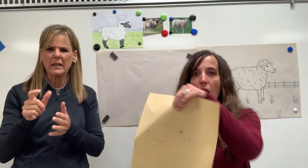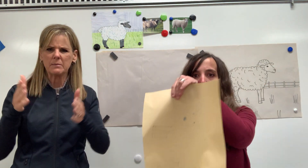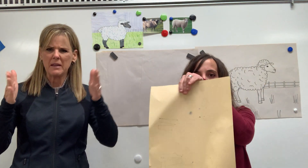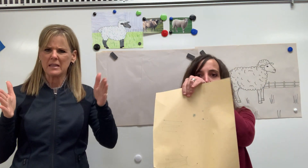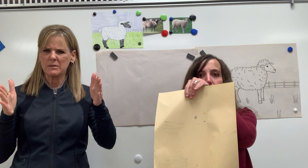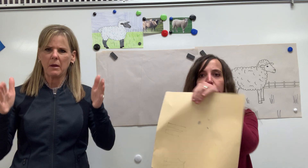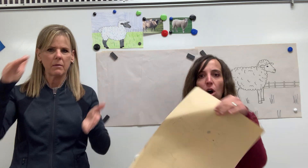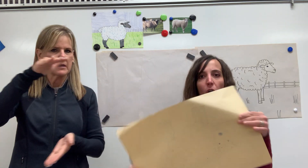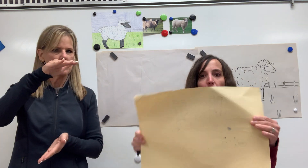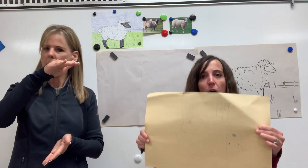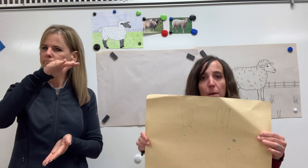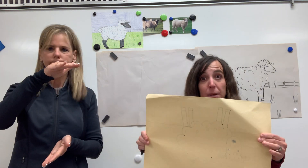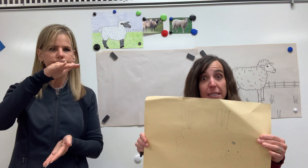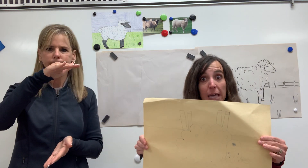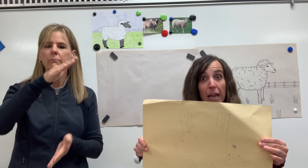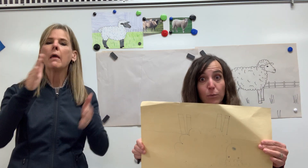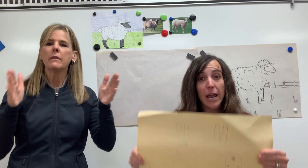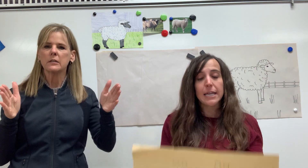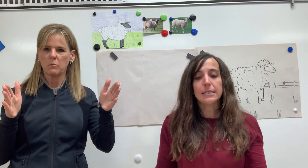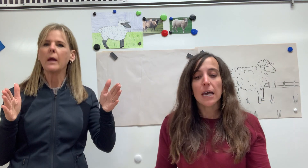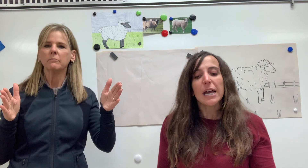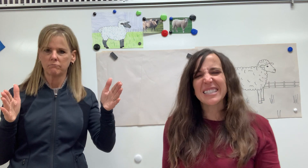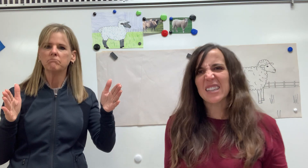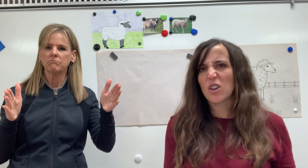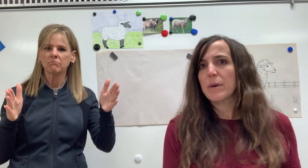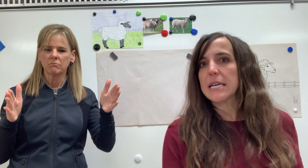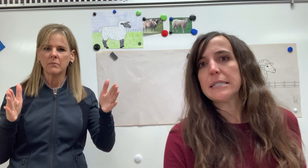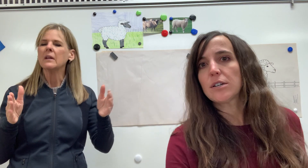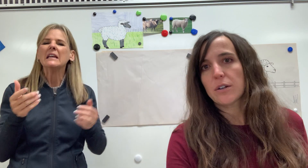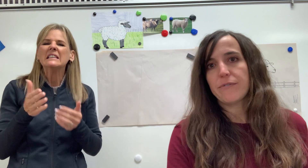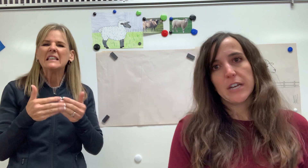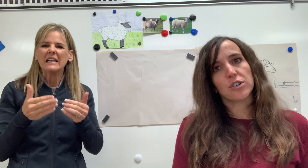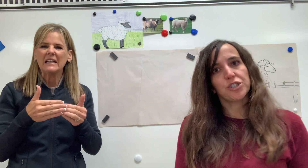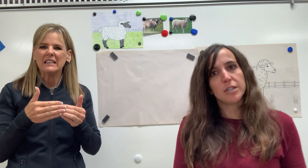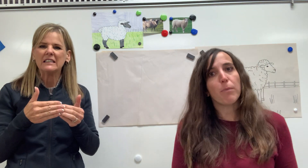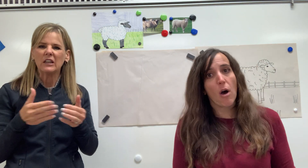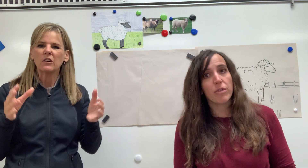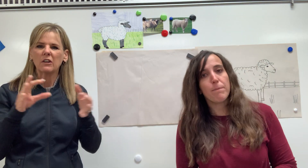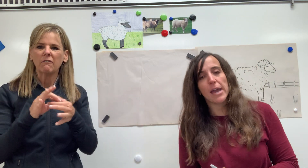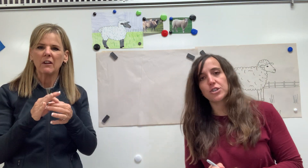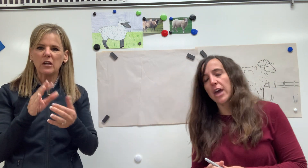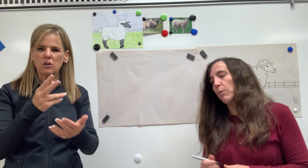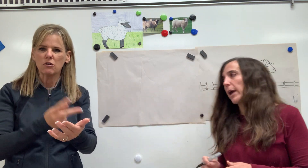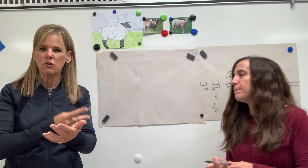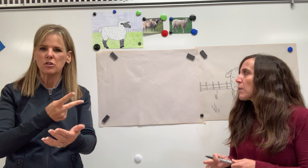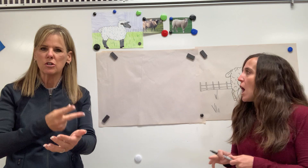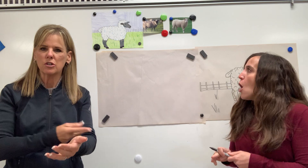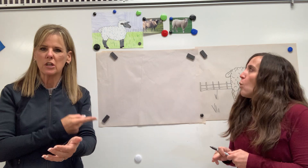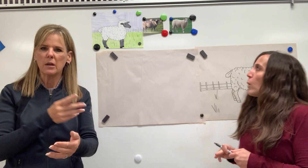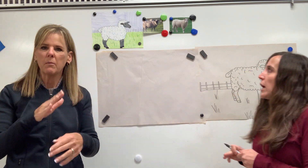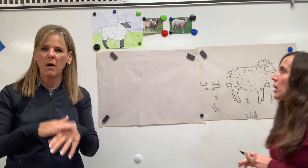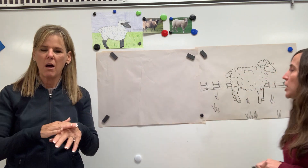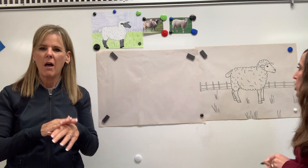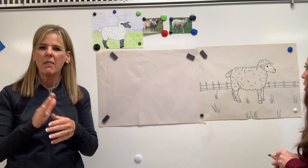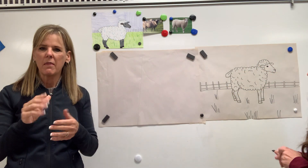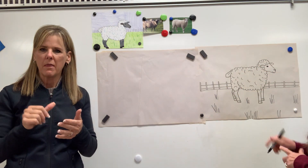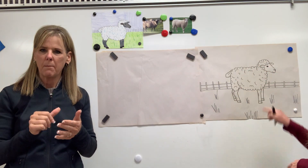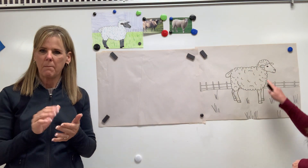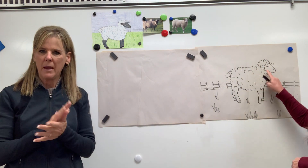up and down tall, but sideways. It's a little bit easier to fit your sheep on the page that way. We are going to go ahead and start